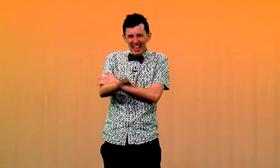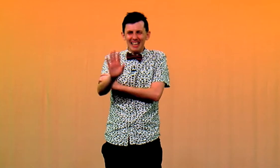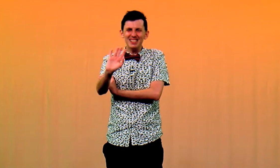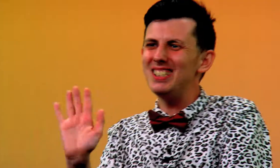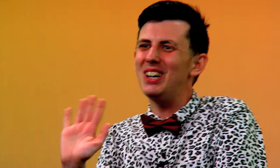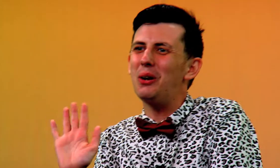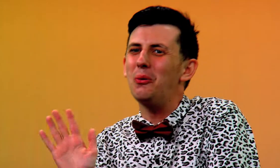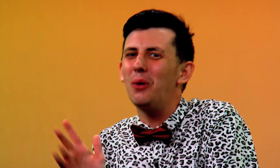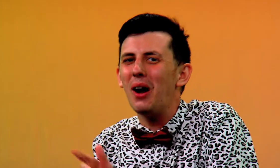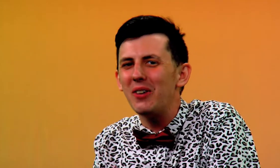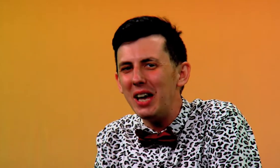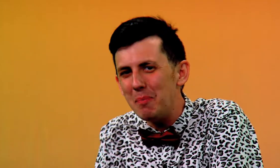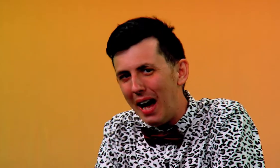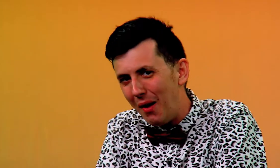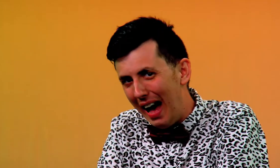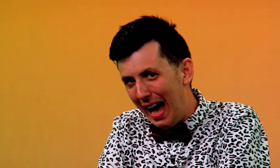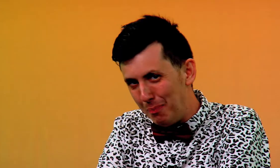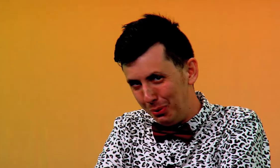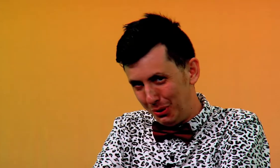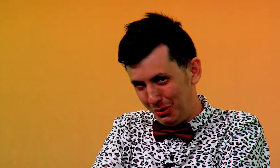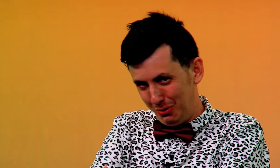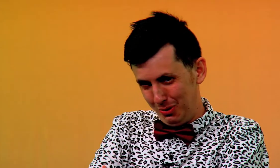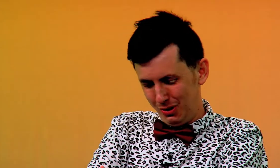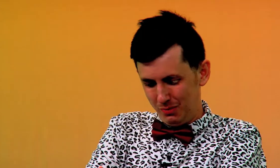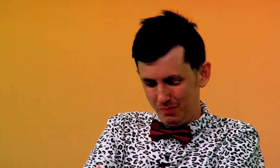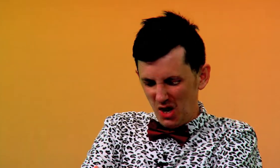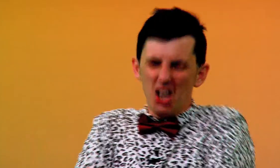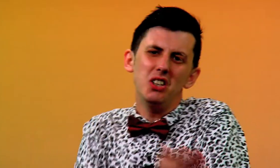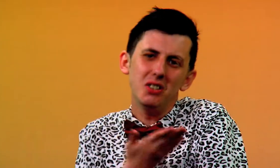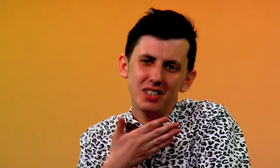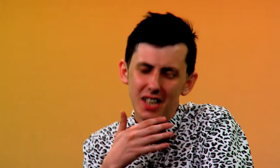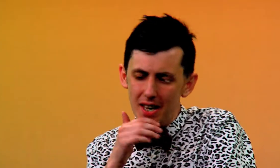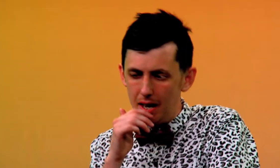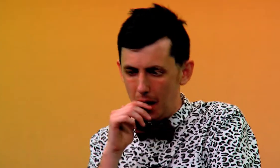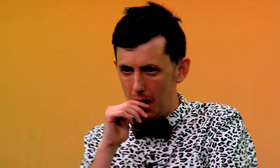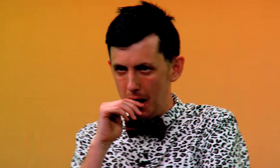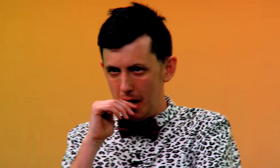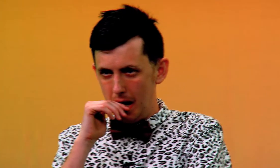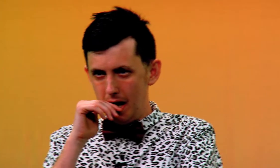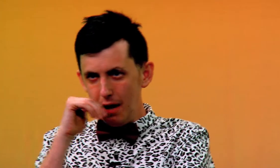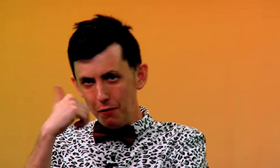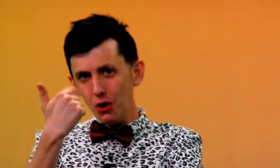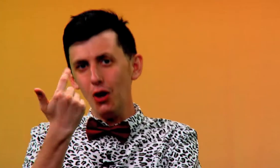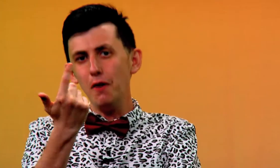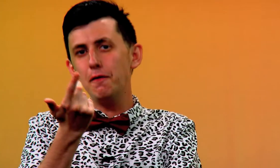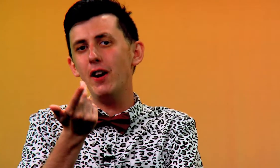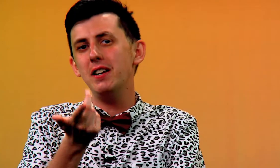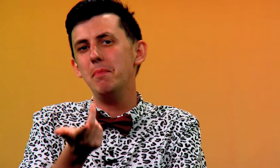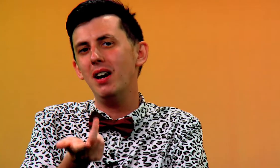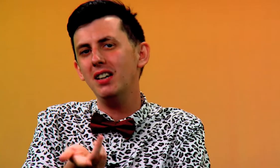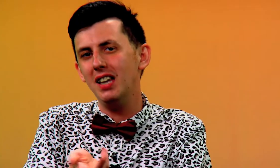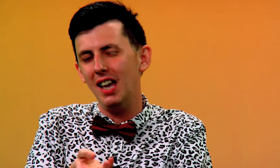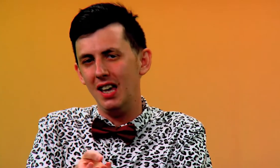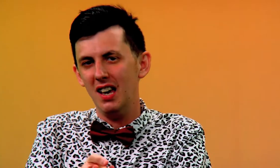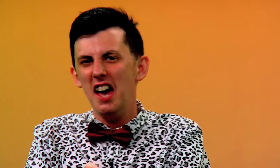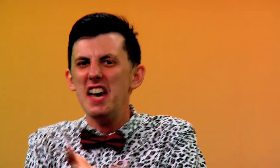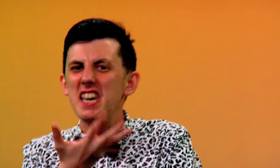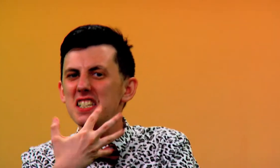let's not worry about apples. You see, if your friend Monkey eats